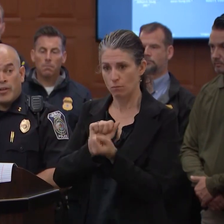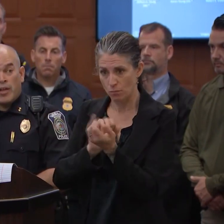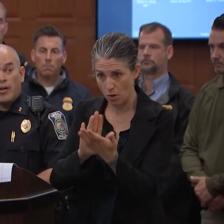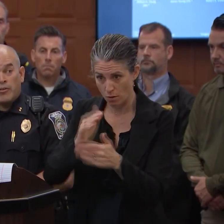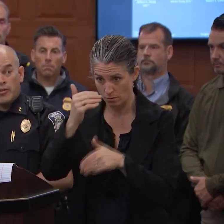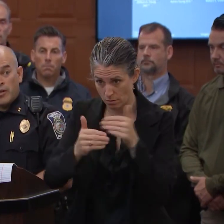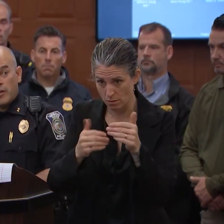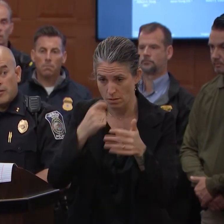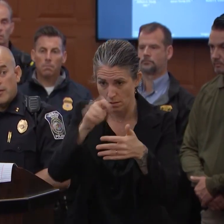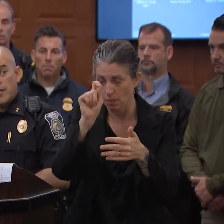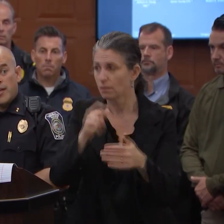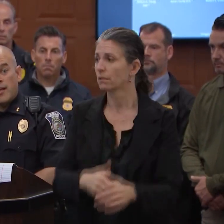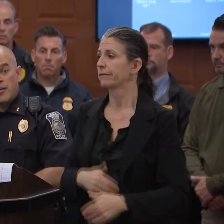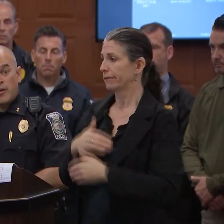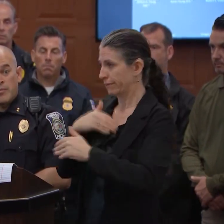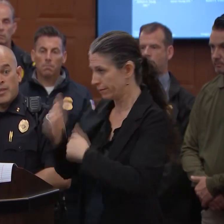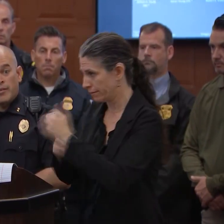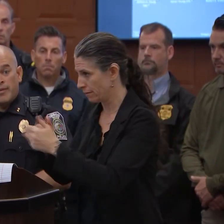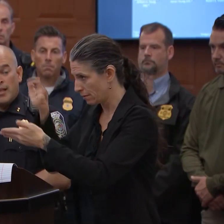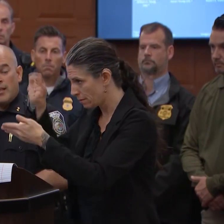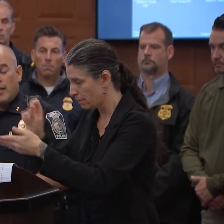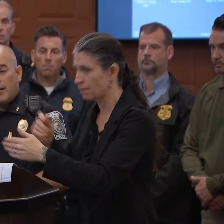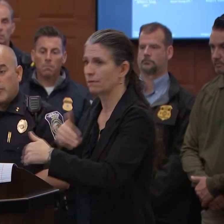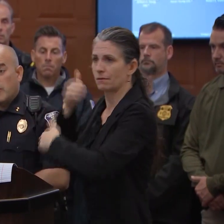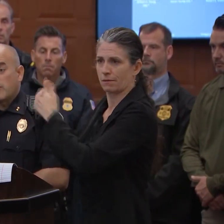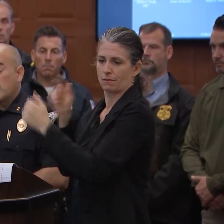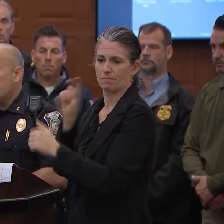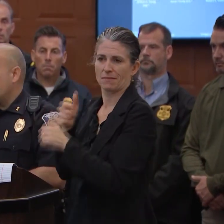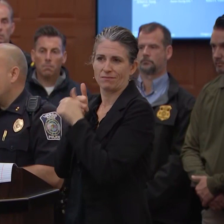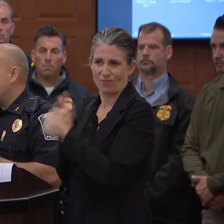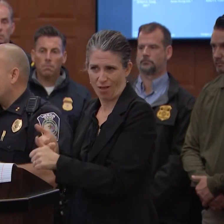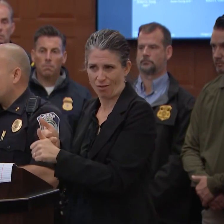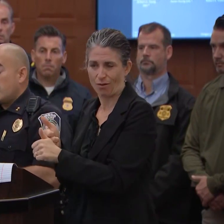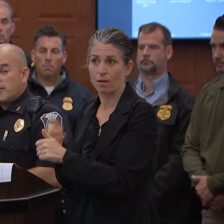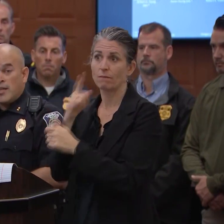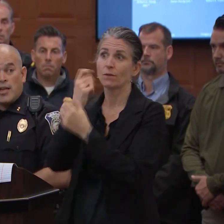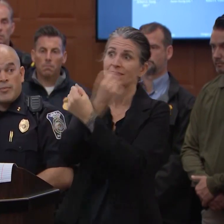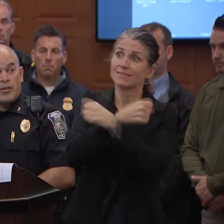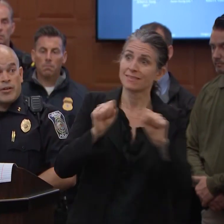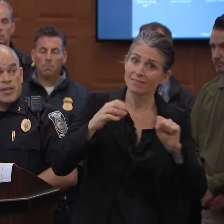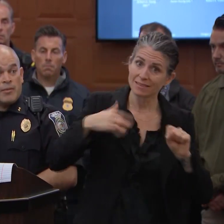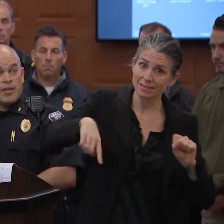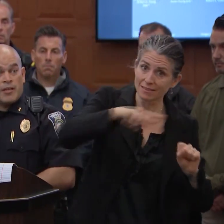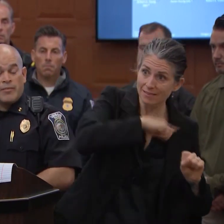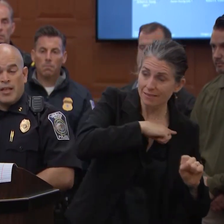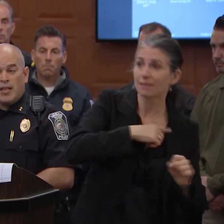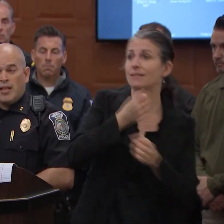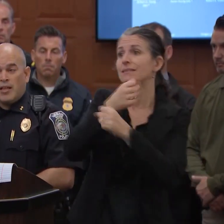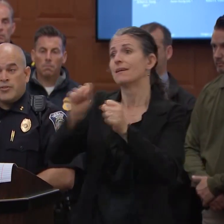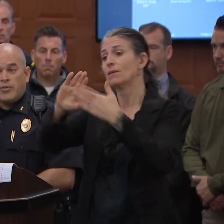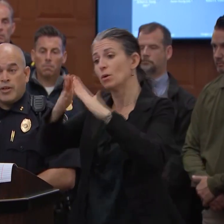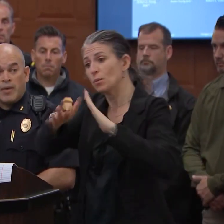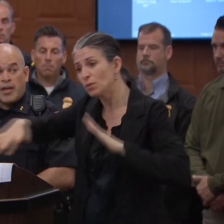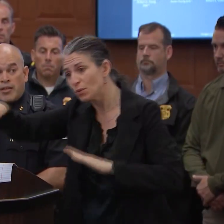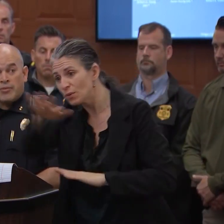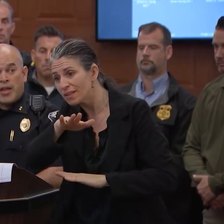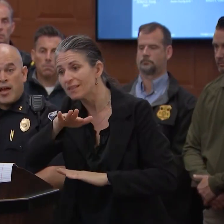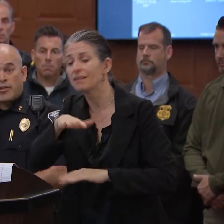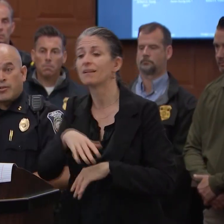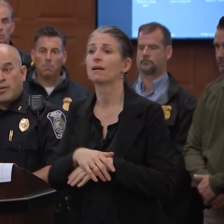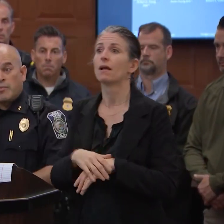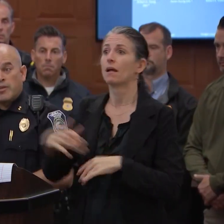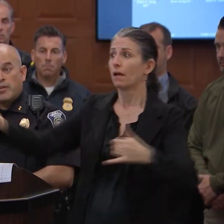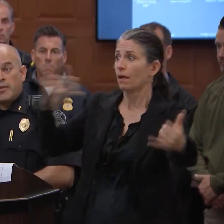we're fielding hundreds of calls at our comm center. And there was also the tip line that I heard today how many calls came in there. As you can imagine, it